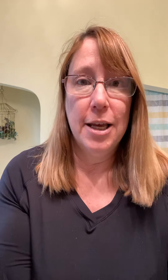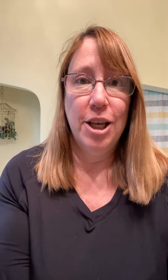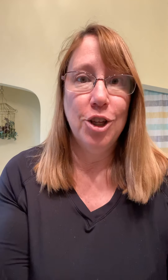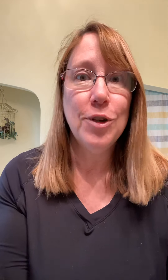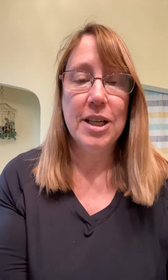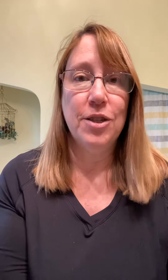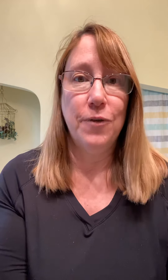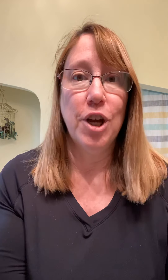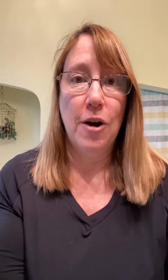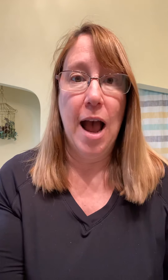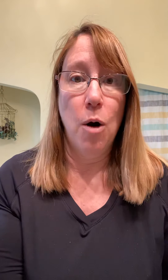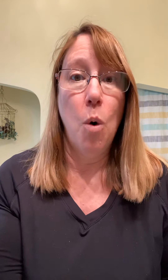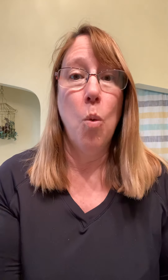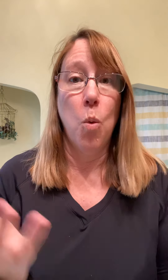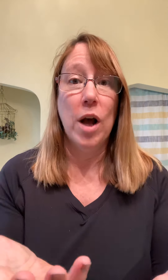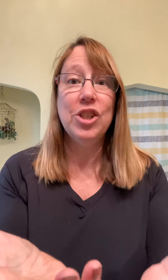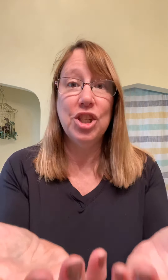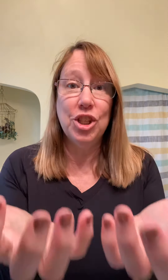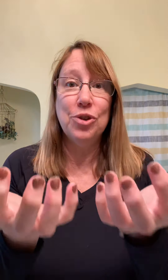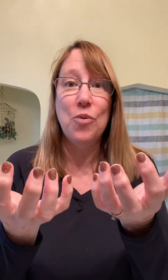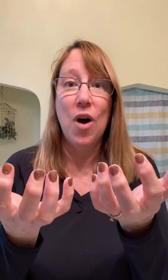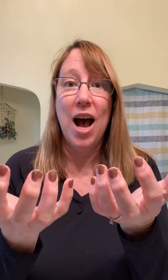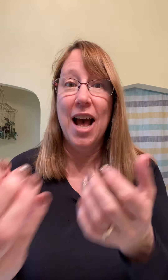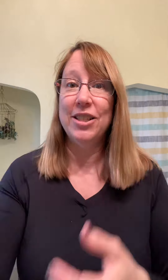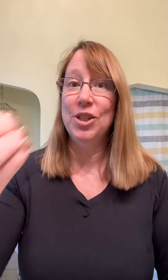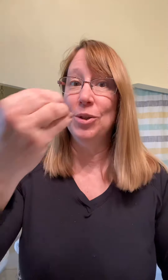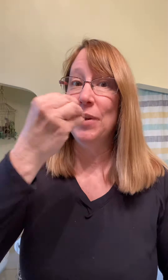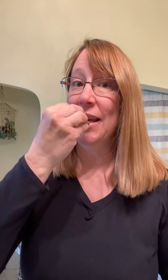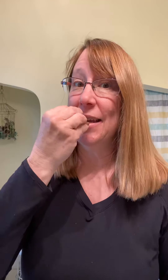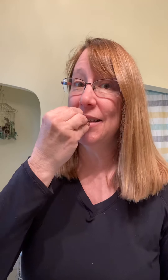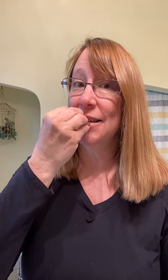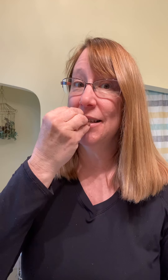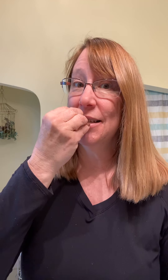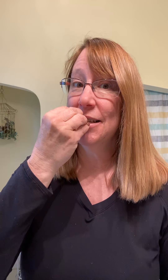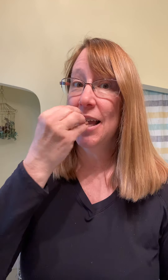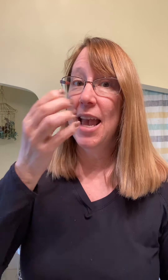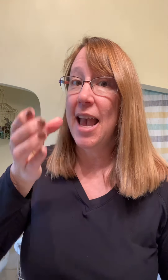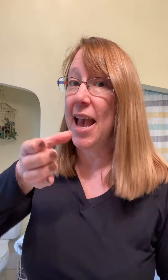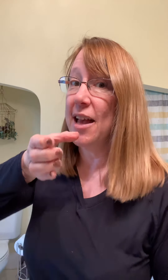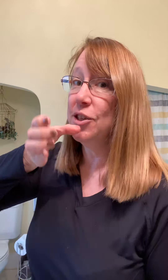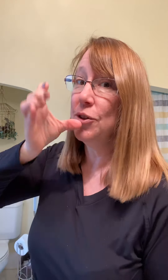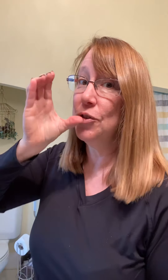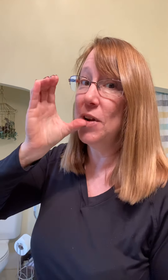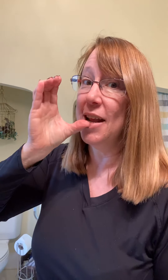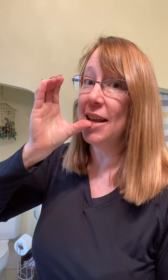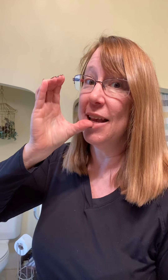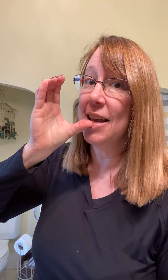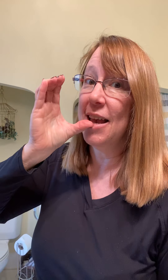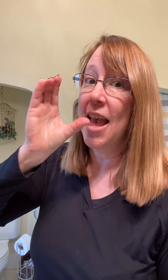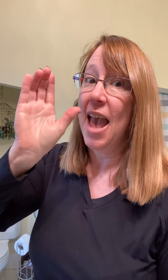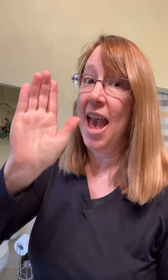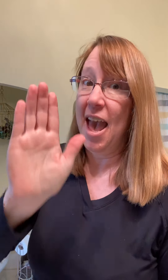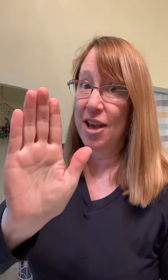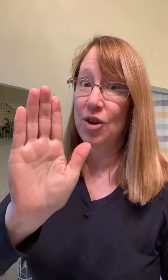You need to figure out what do you want to eat and to drink at